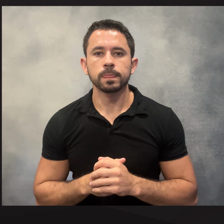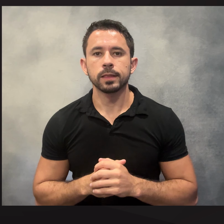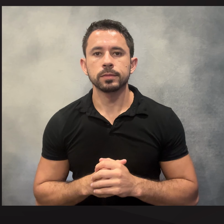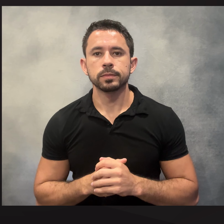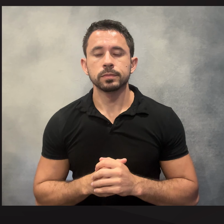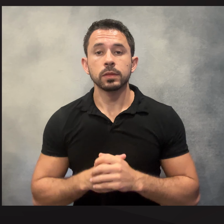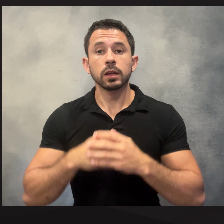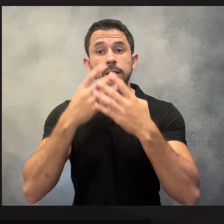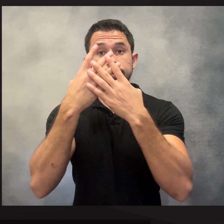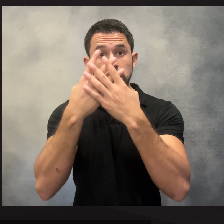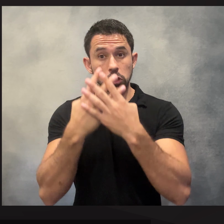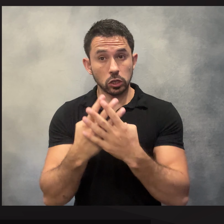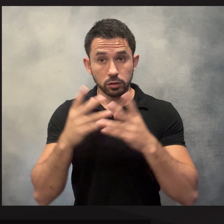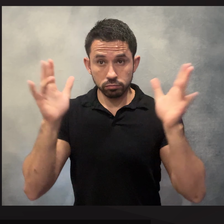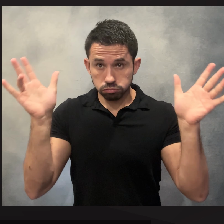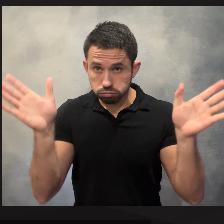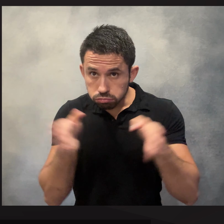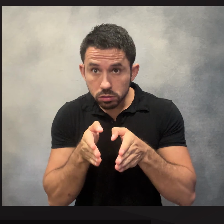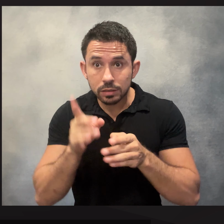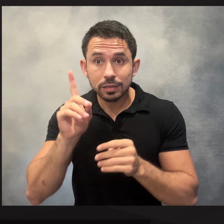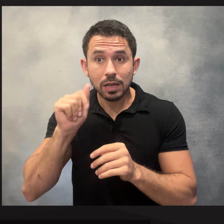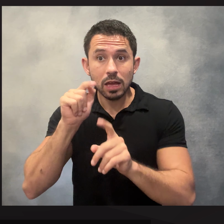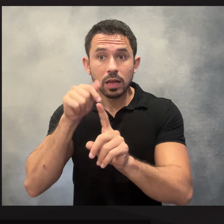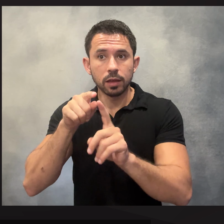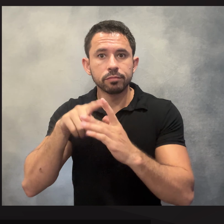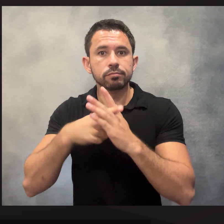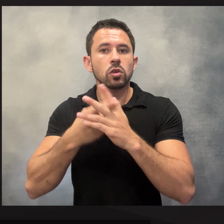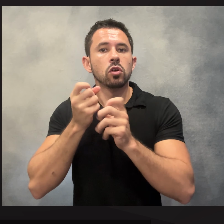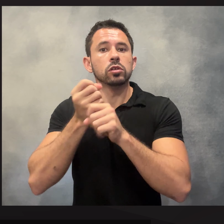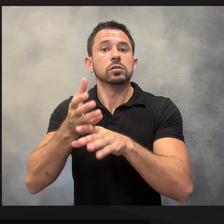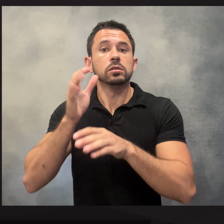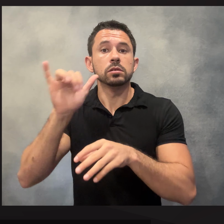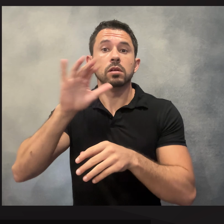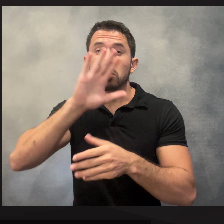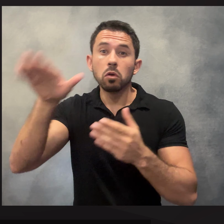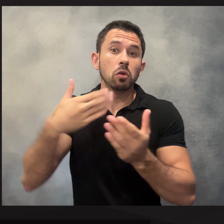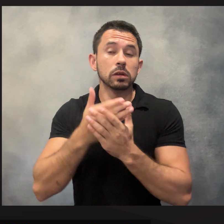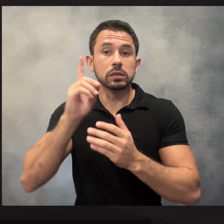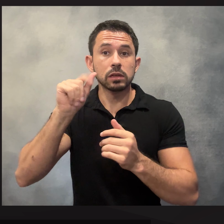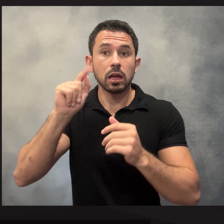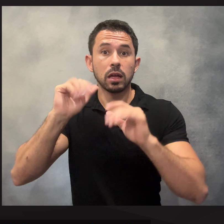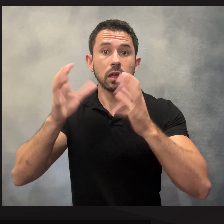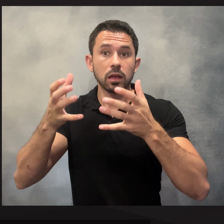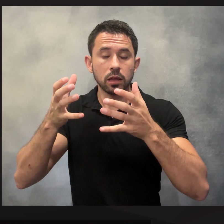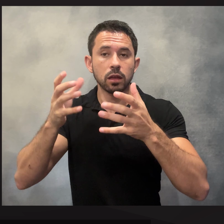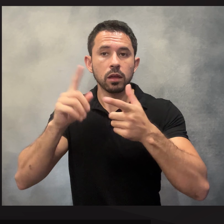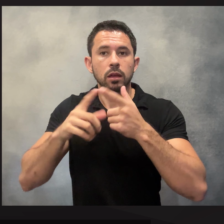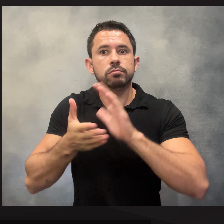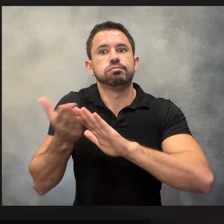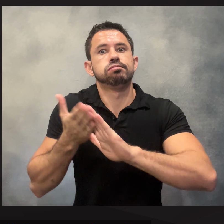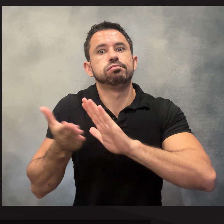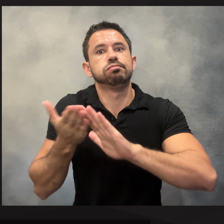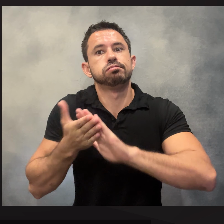Filtering down the data initially causes the entire dataset to load in the background.